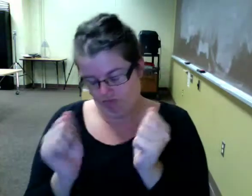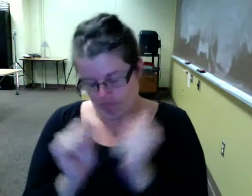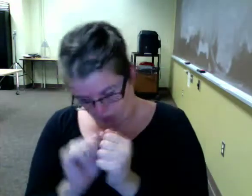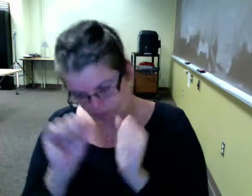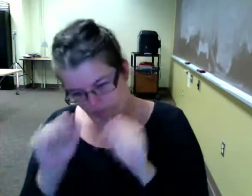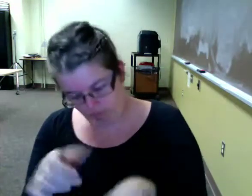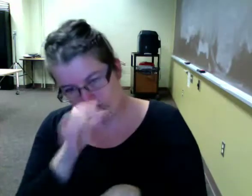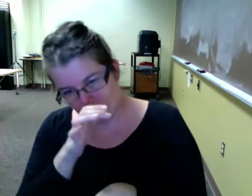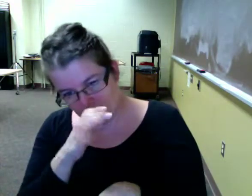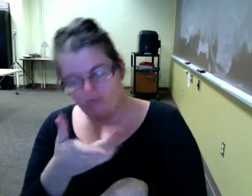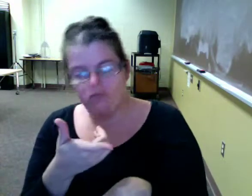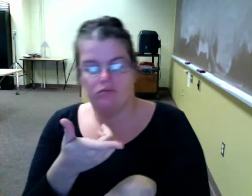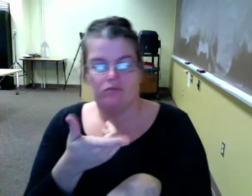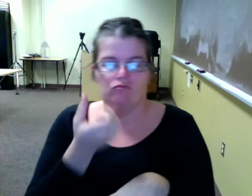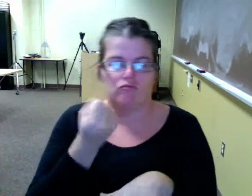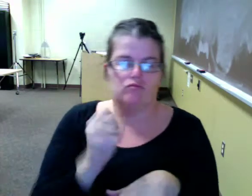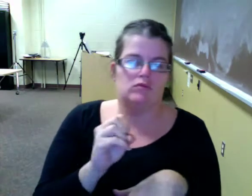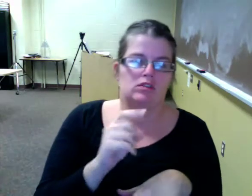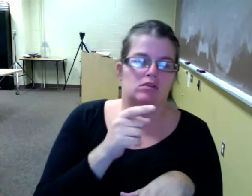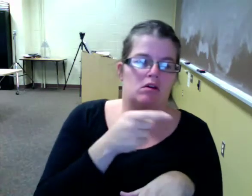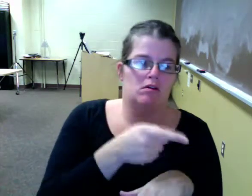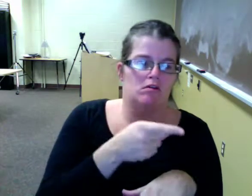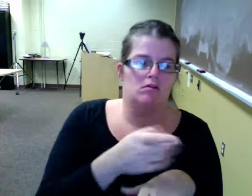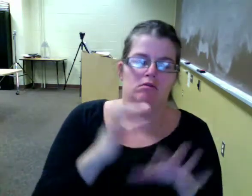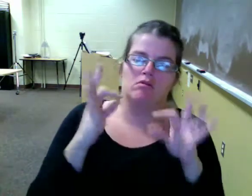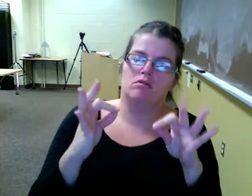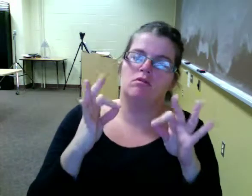he could manage to get around. And he lived.